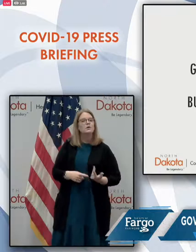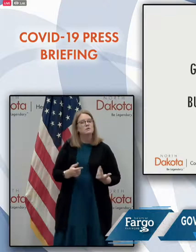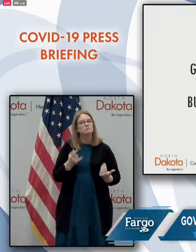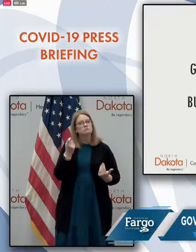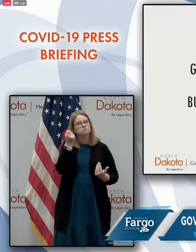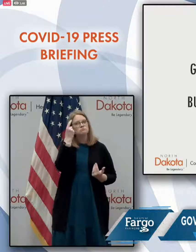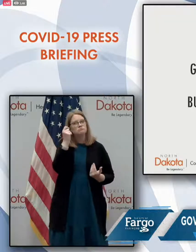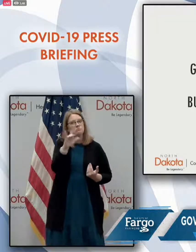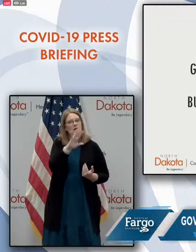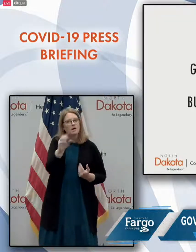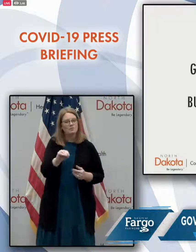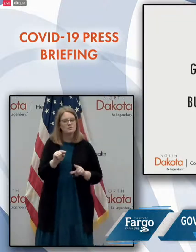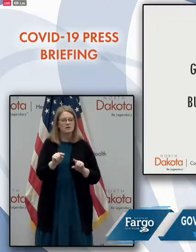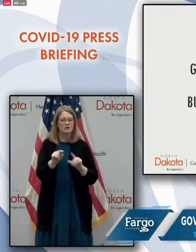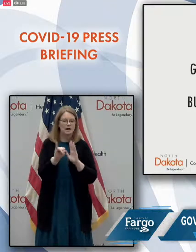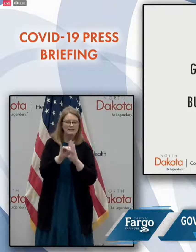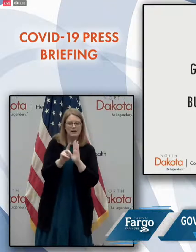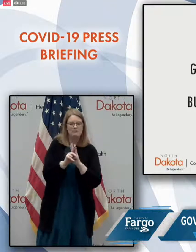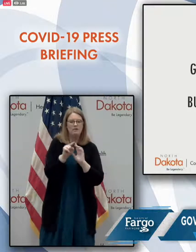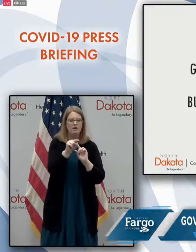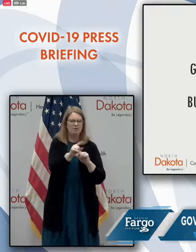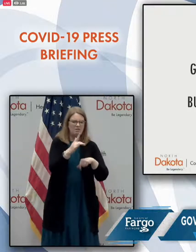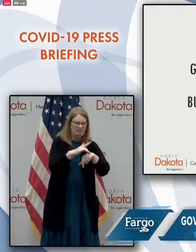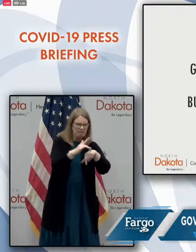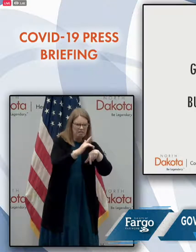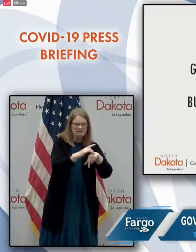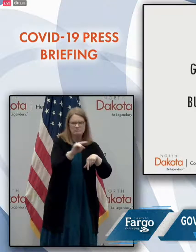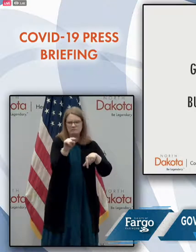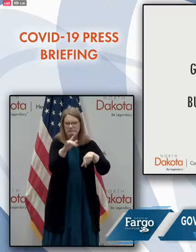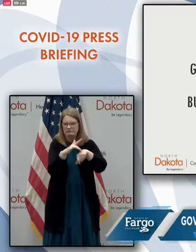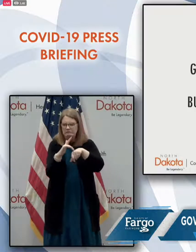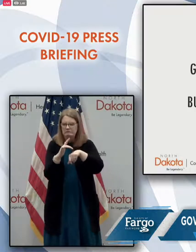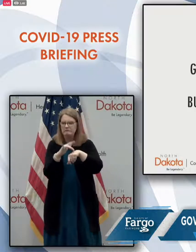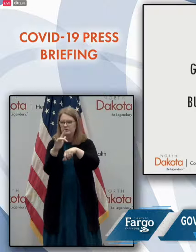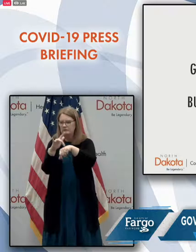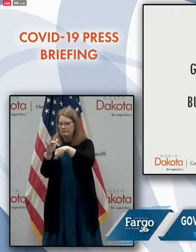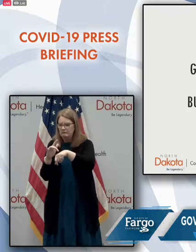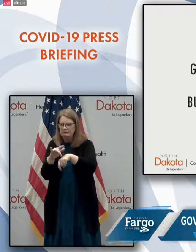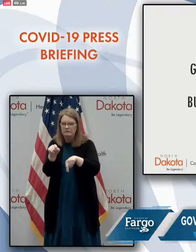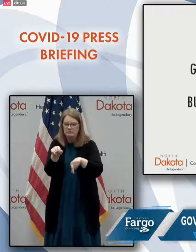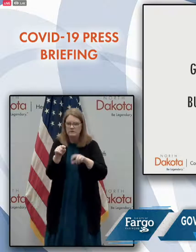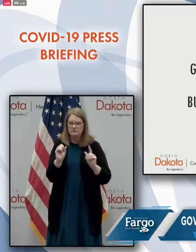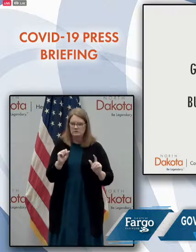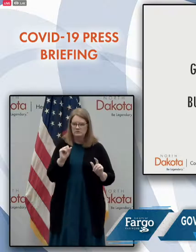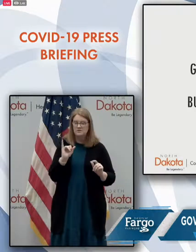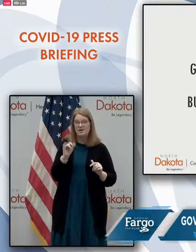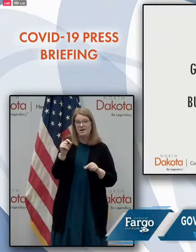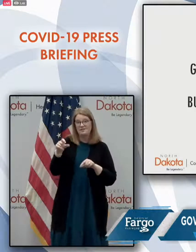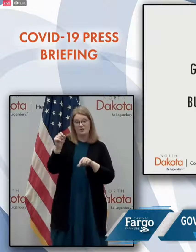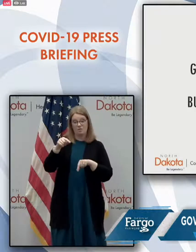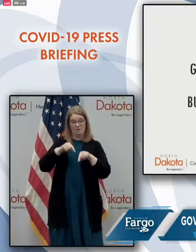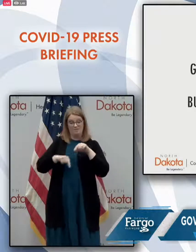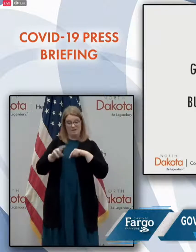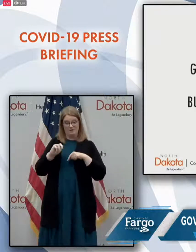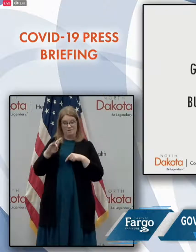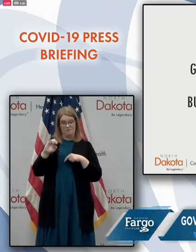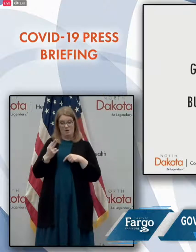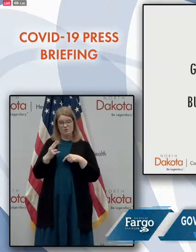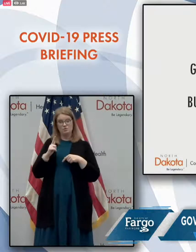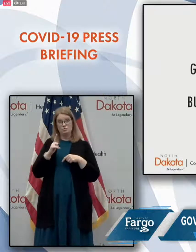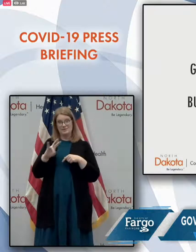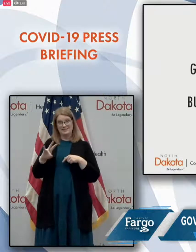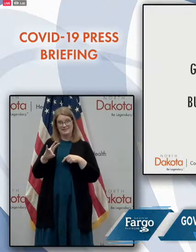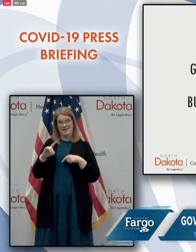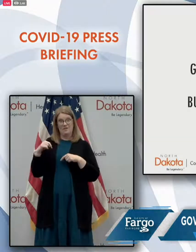these investments, the grant may also be used for qualified expenses dating back to March 27th through the date